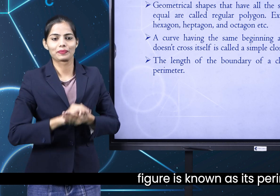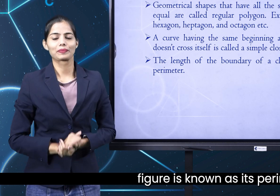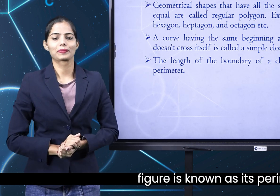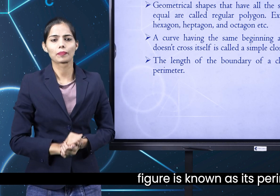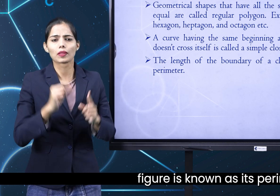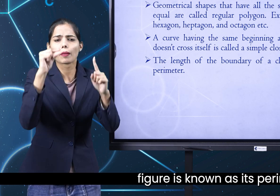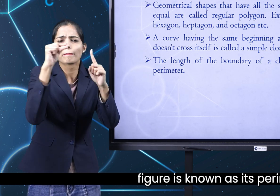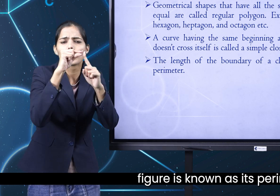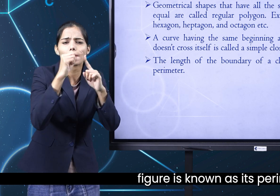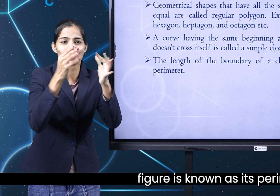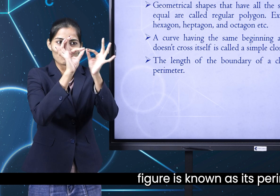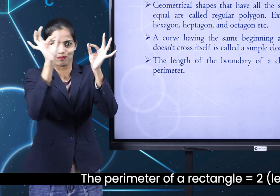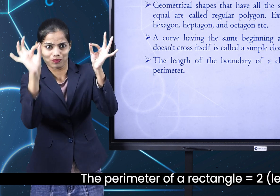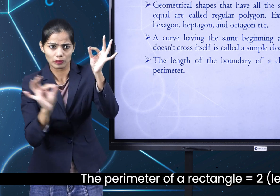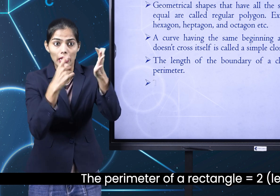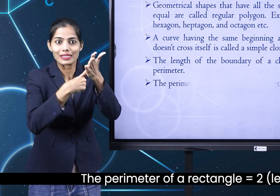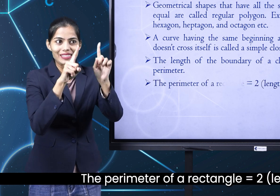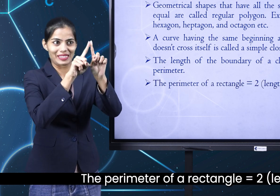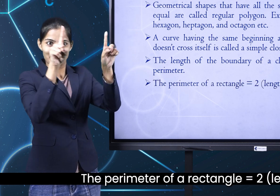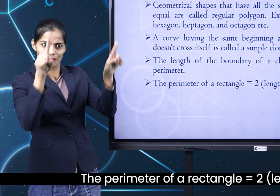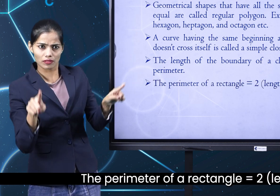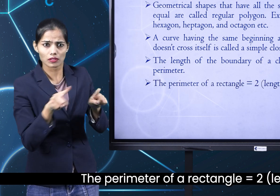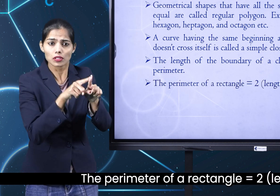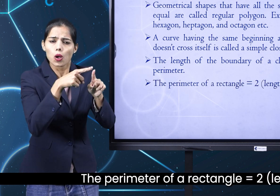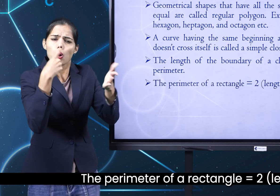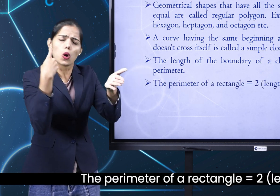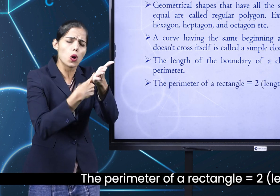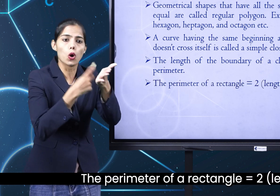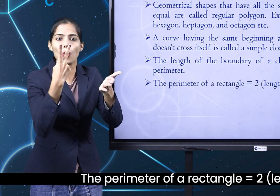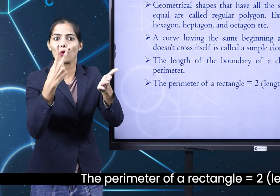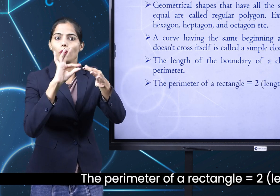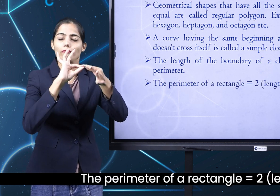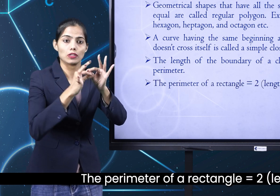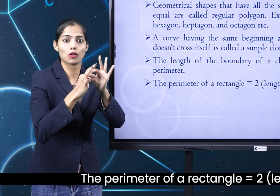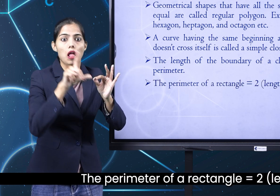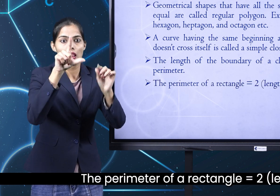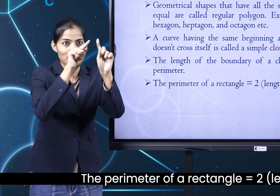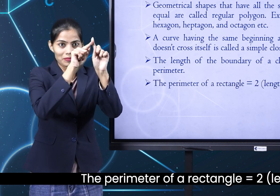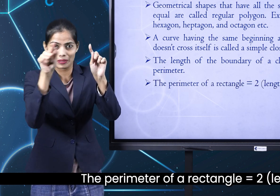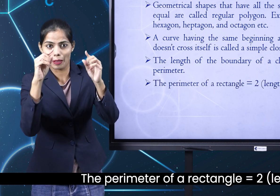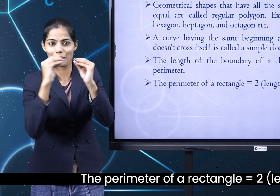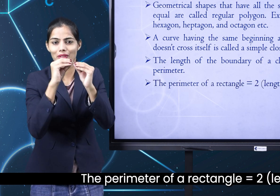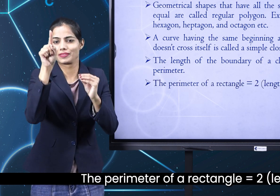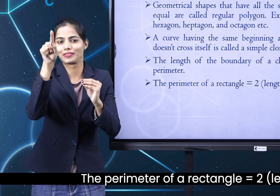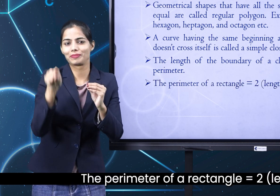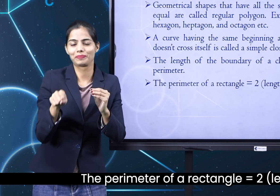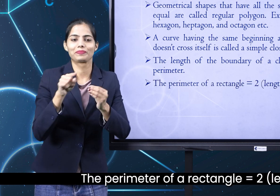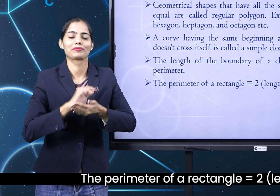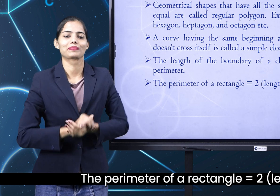perimeter. The perimeter of a rectangle is equal to 2 into length plus breadth.